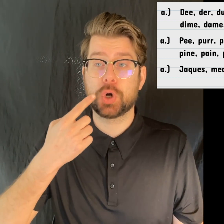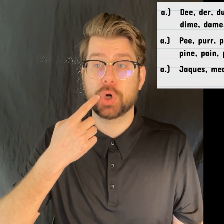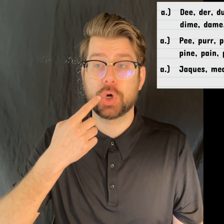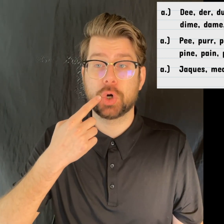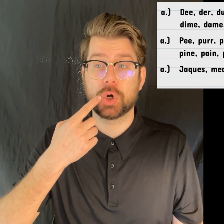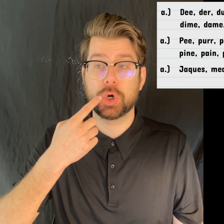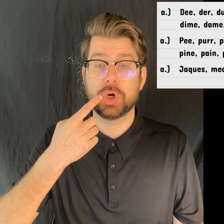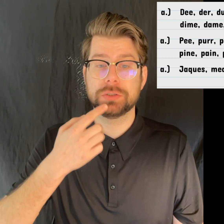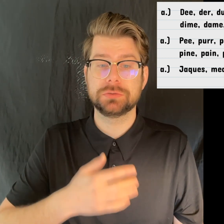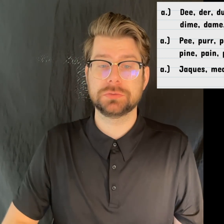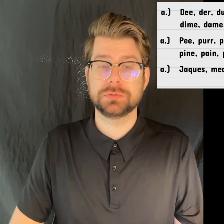per,